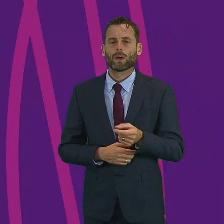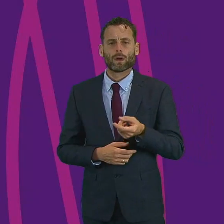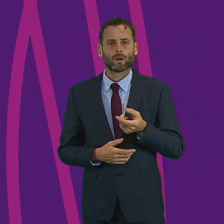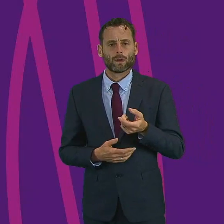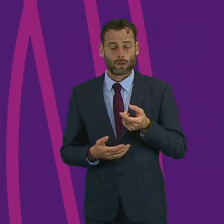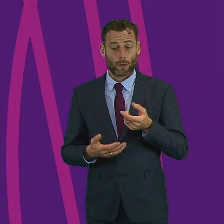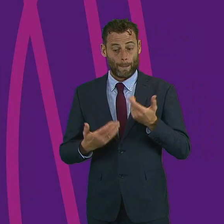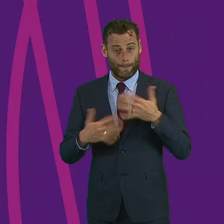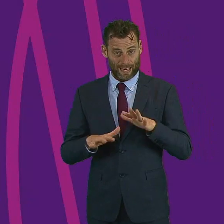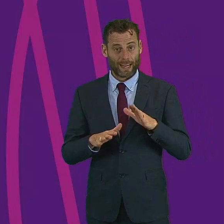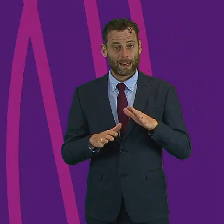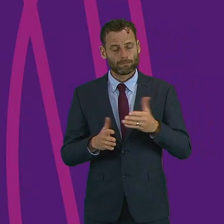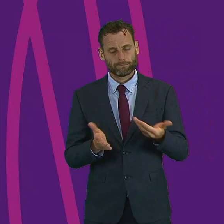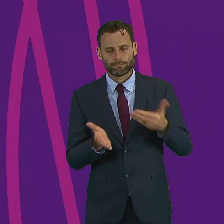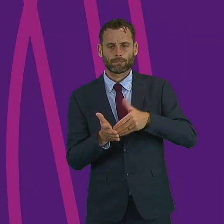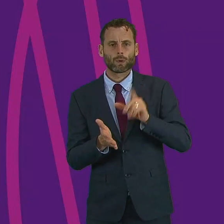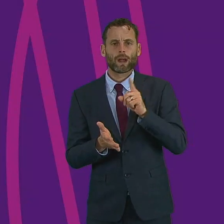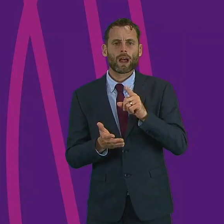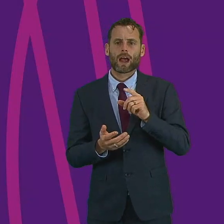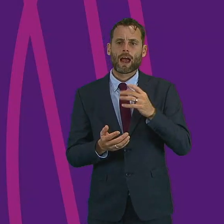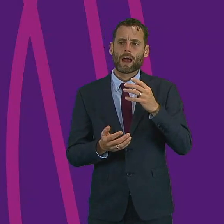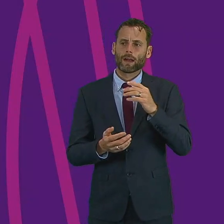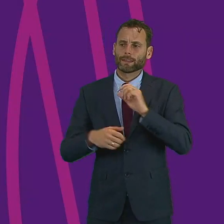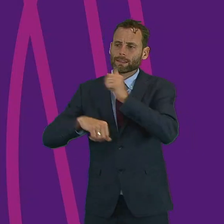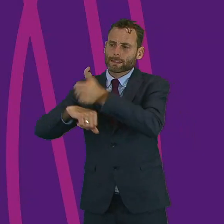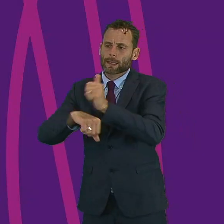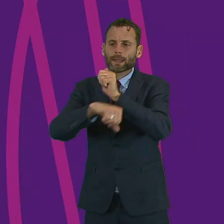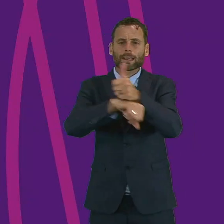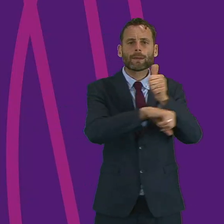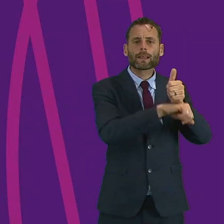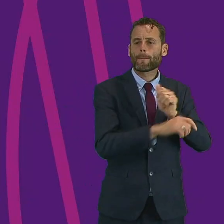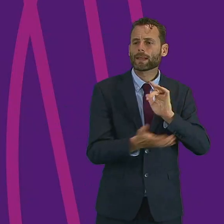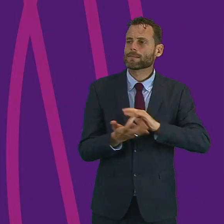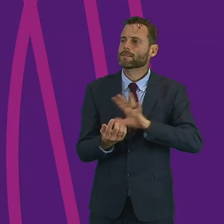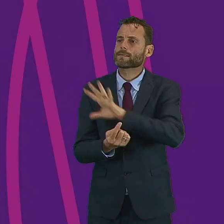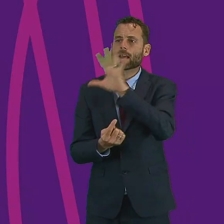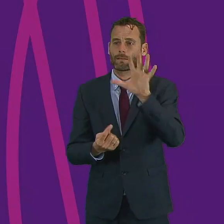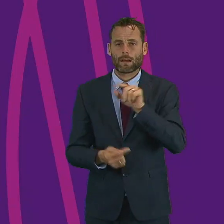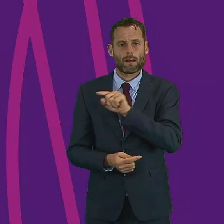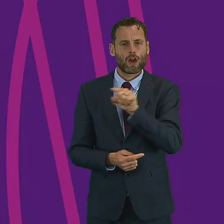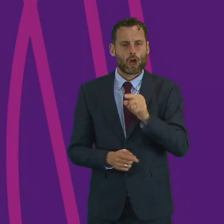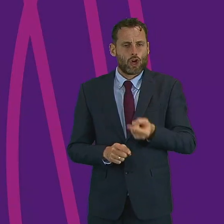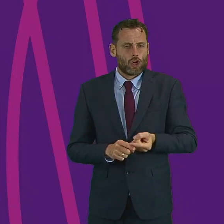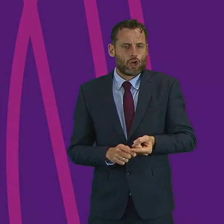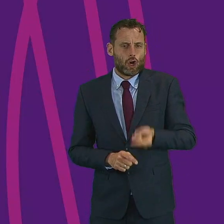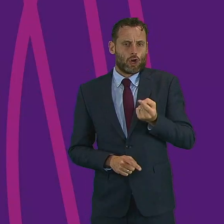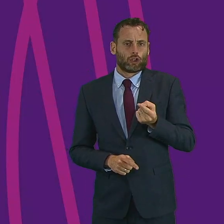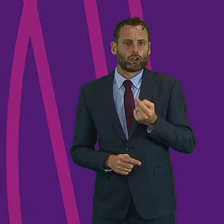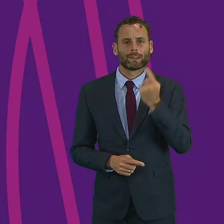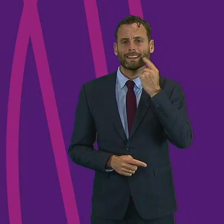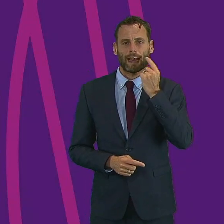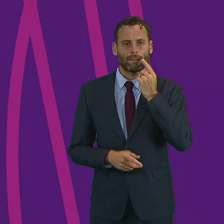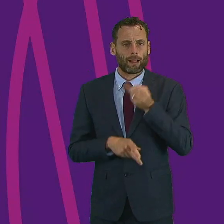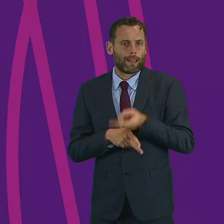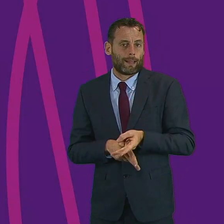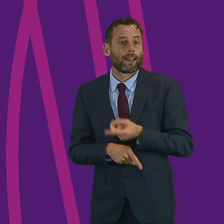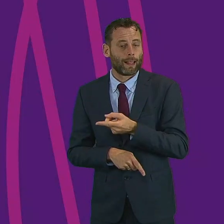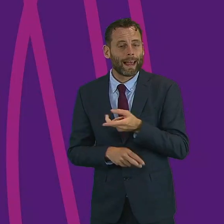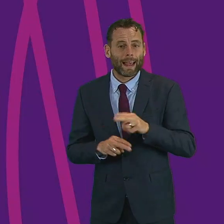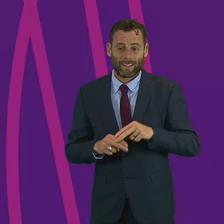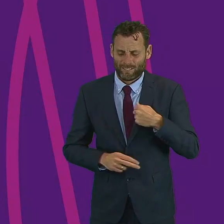August the 17th, all dentists, both NHS and private, are able to provide a limited range of aerosol-generating